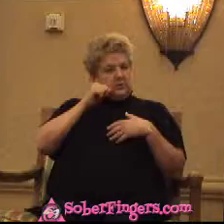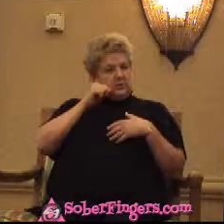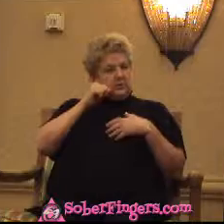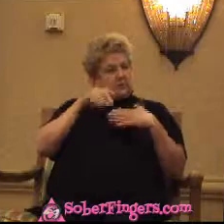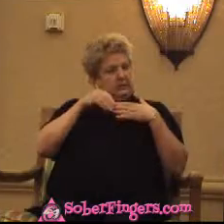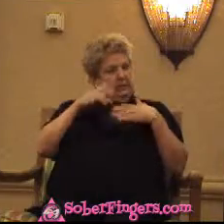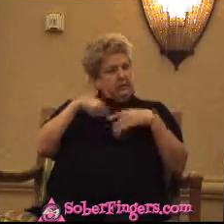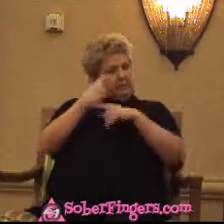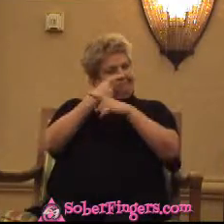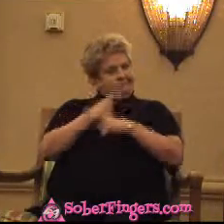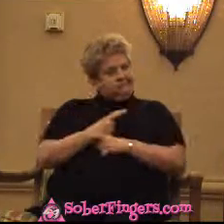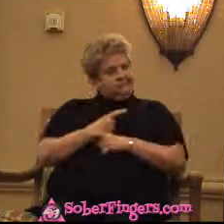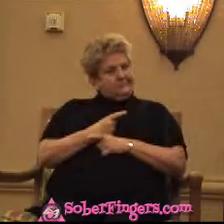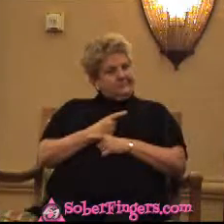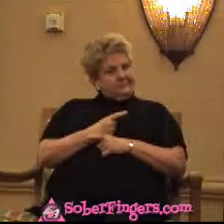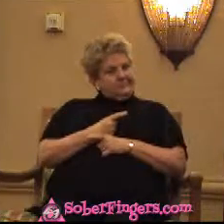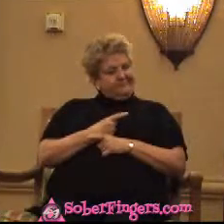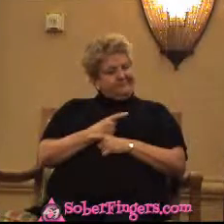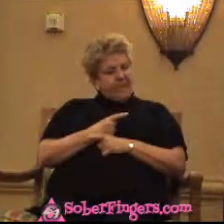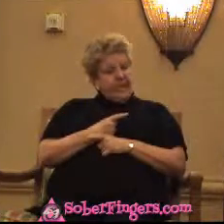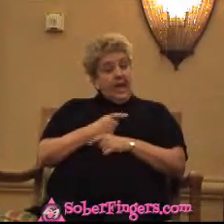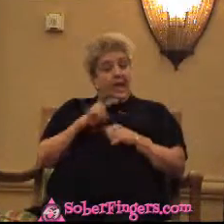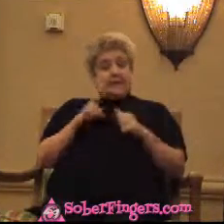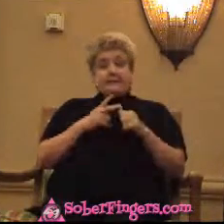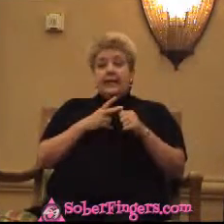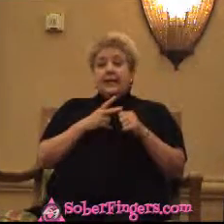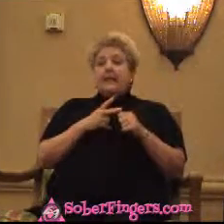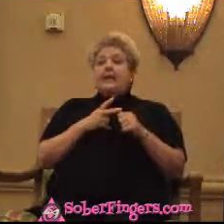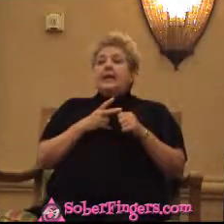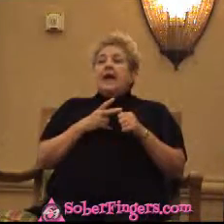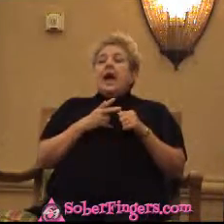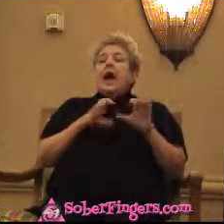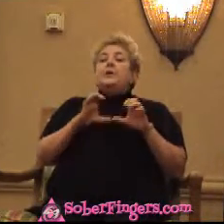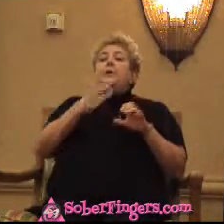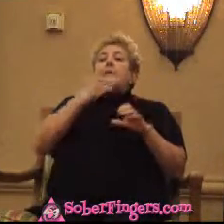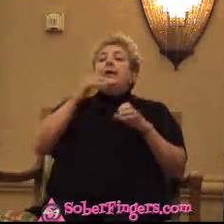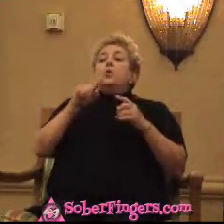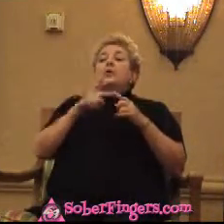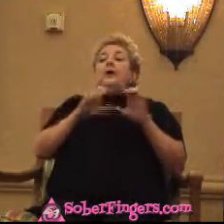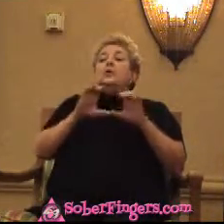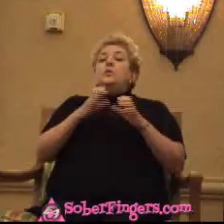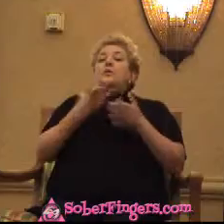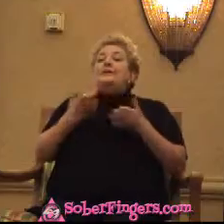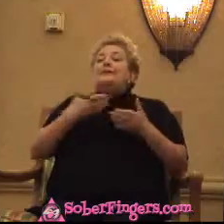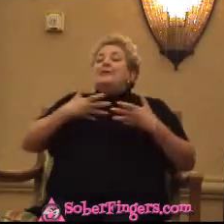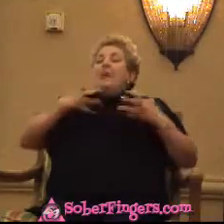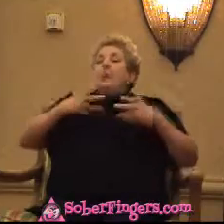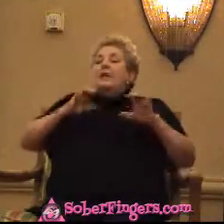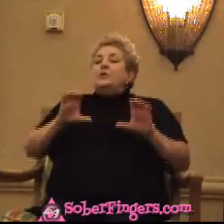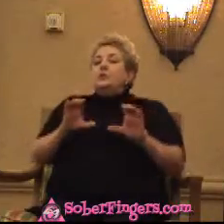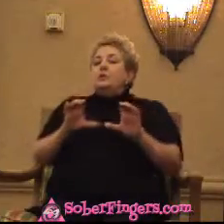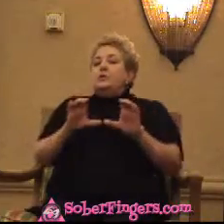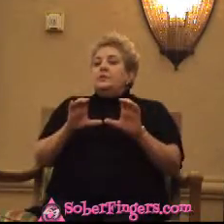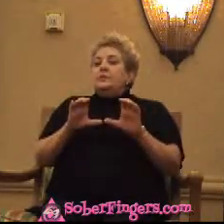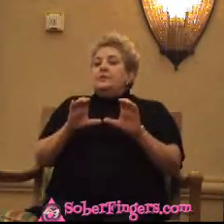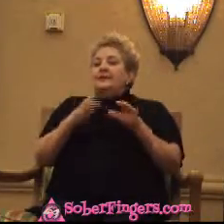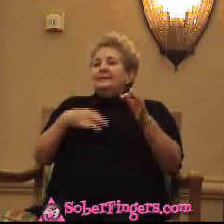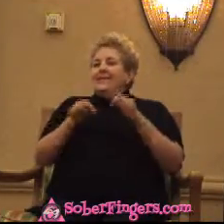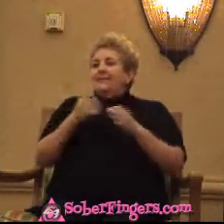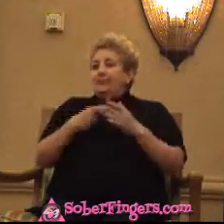Secondly, I do better when I do things I don't want to do than when I do things I do want to do. That was a tough lesson for me to learn.